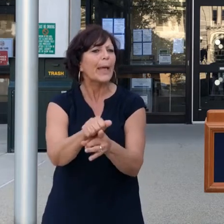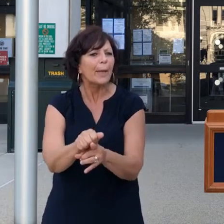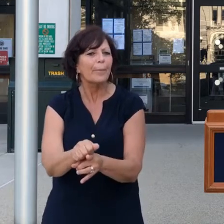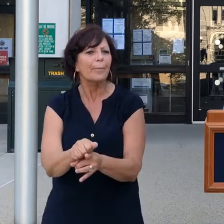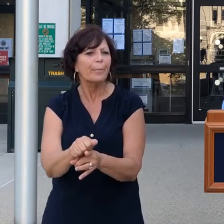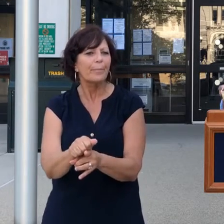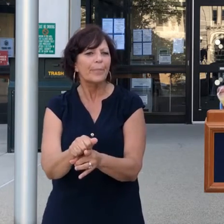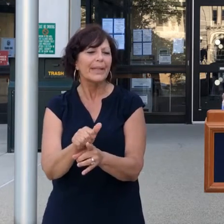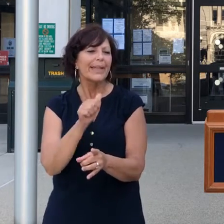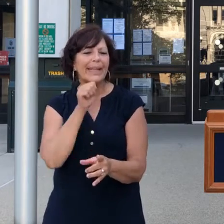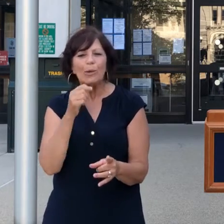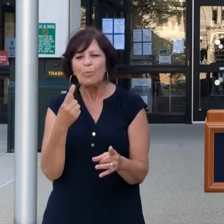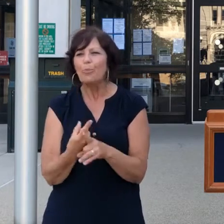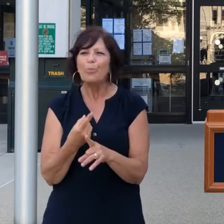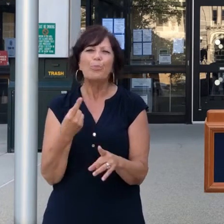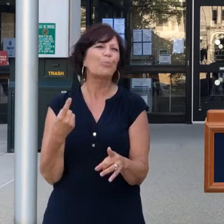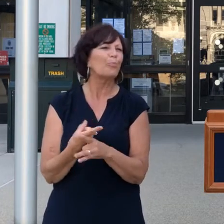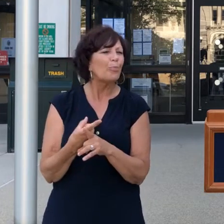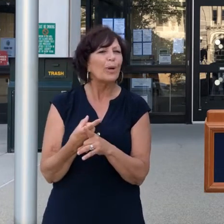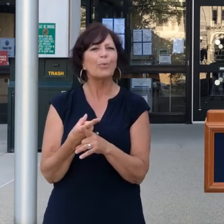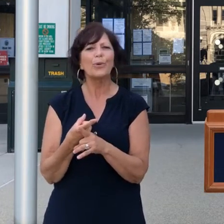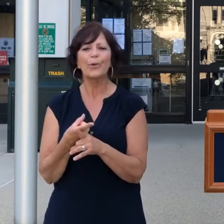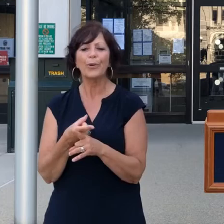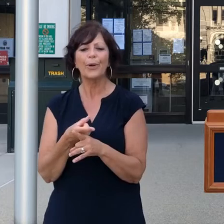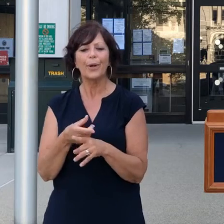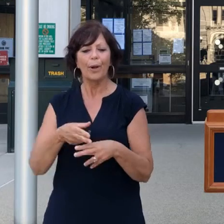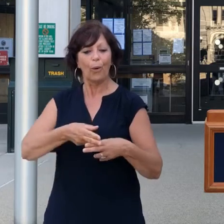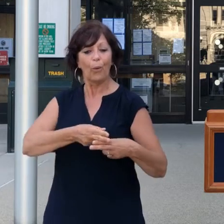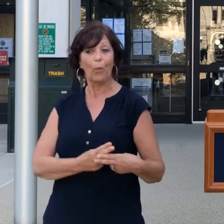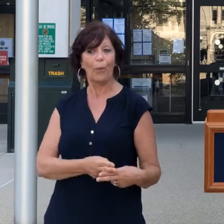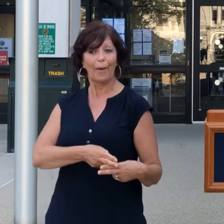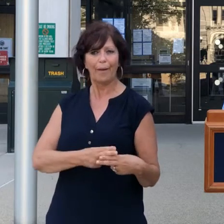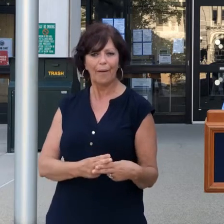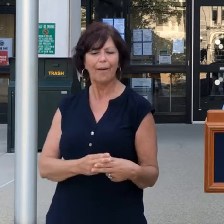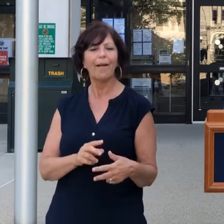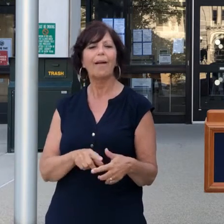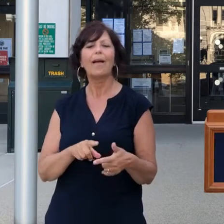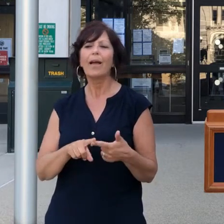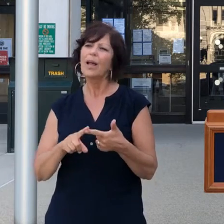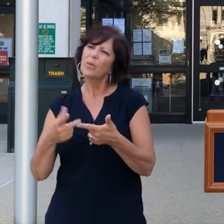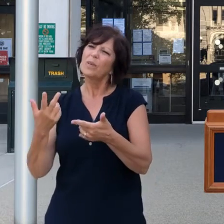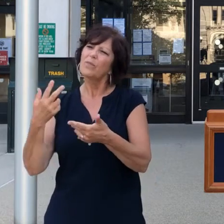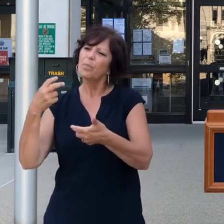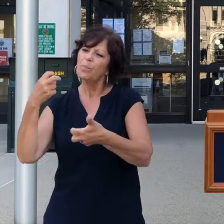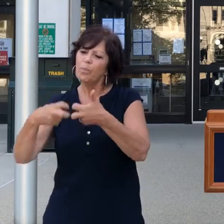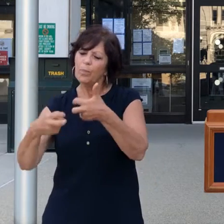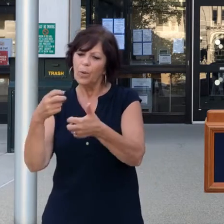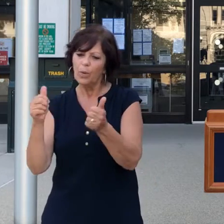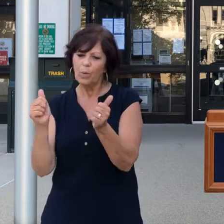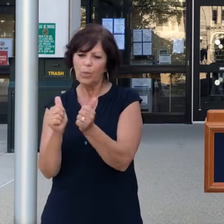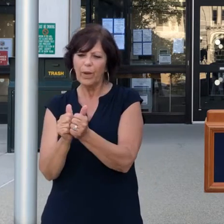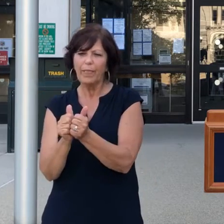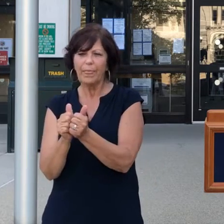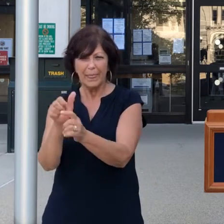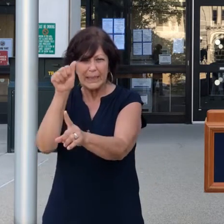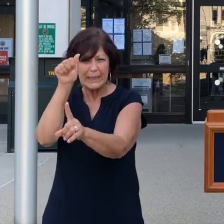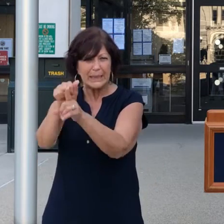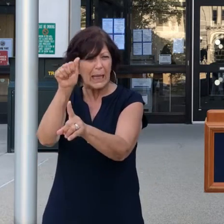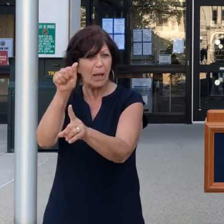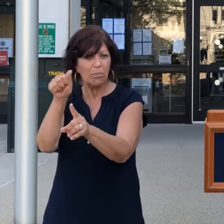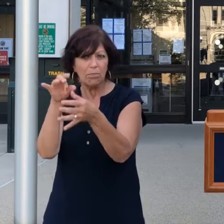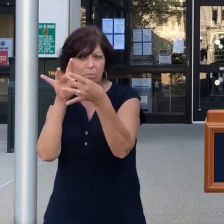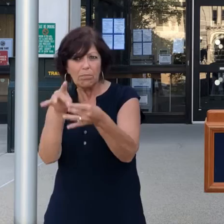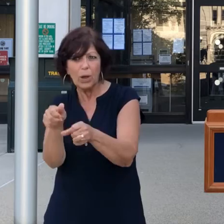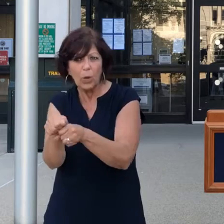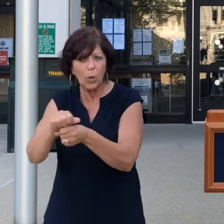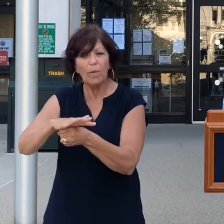the improper scaling of weights and measuring machines, to issues associated with the scams that we see in COVID-19,